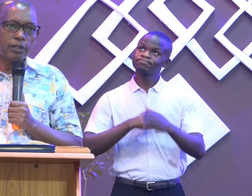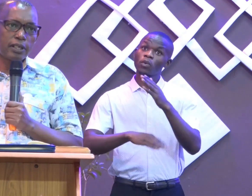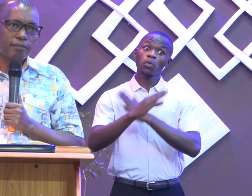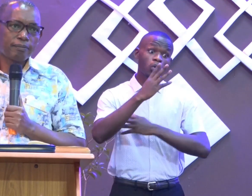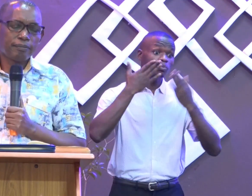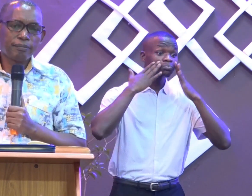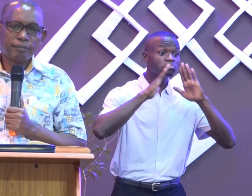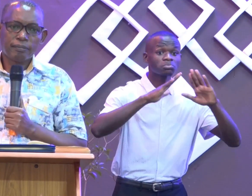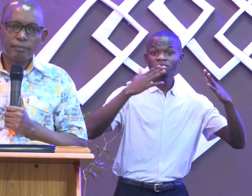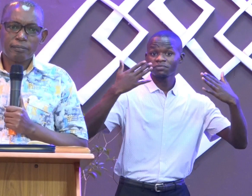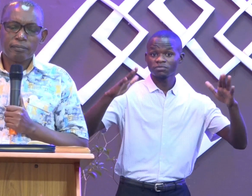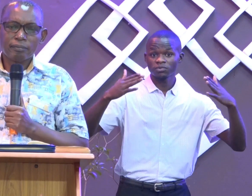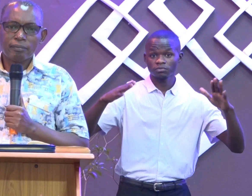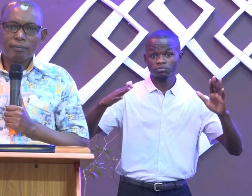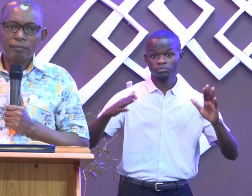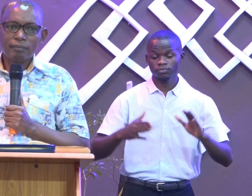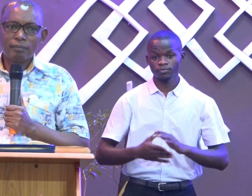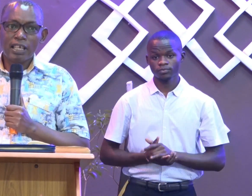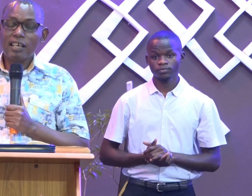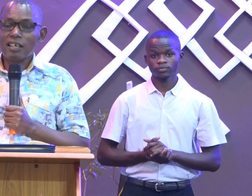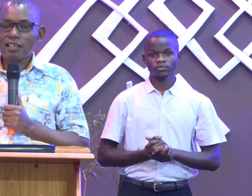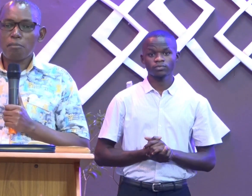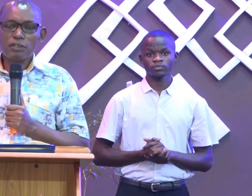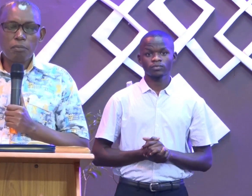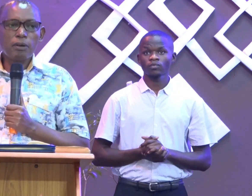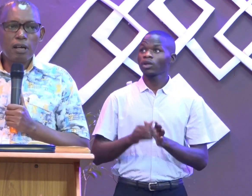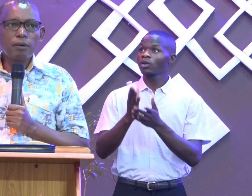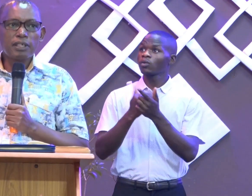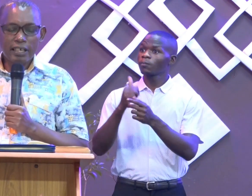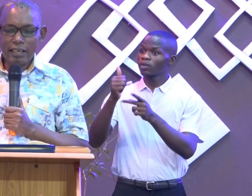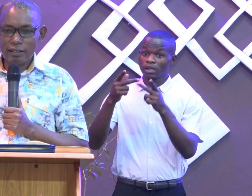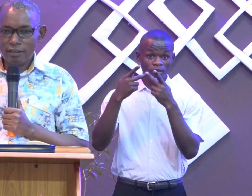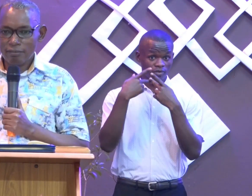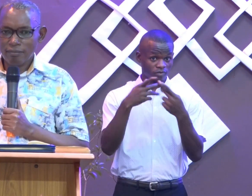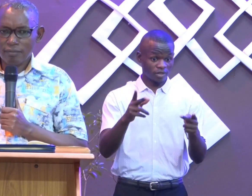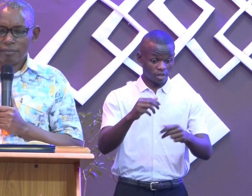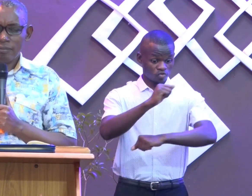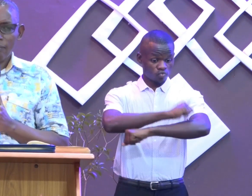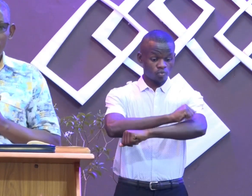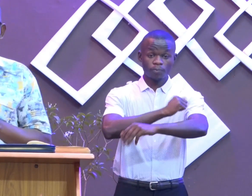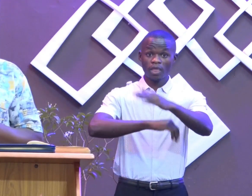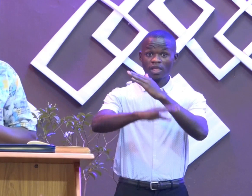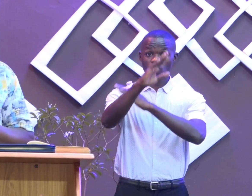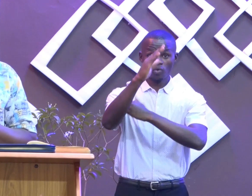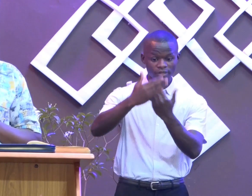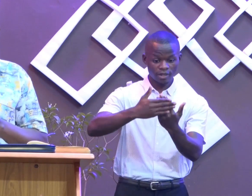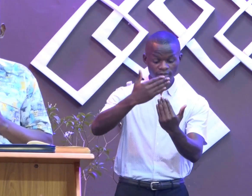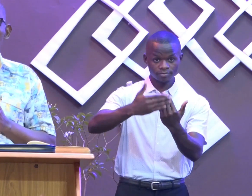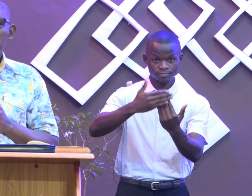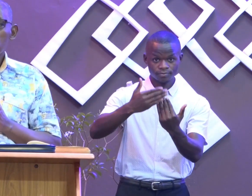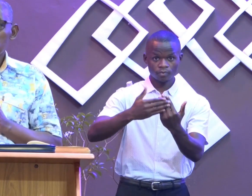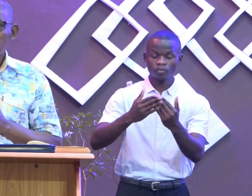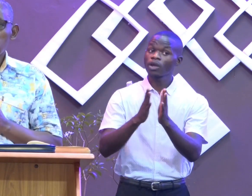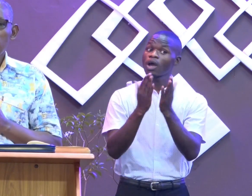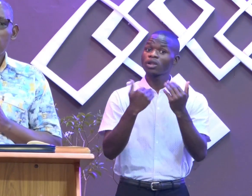amuwadde omukisa. God had given him a blessing. Ye yatandika amasomero ga God Cares. He's the one who began the schools of God Cares. Umwami